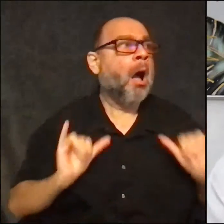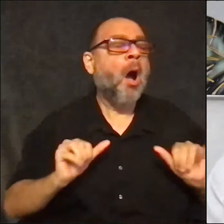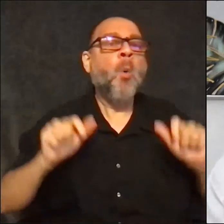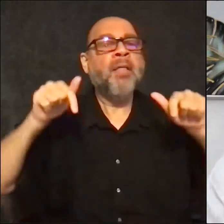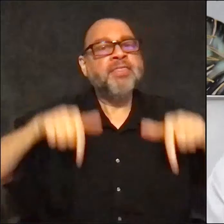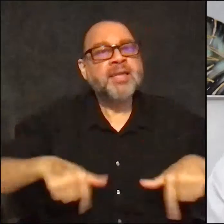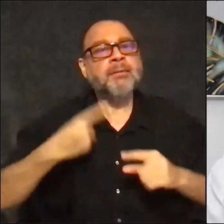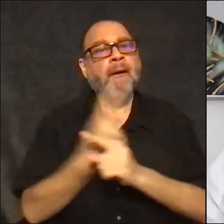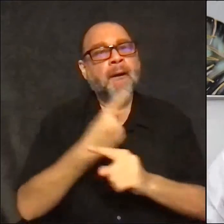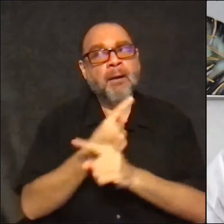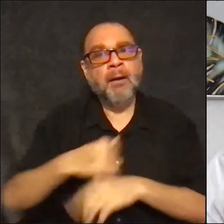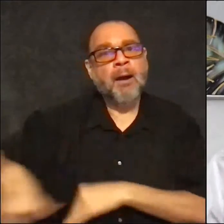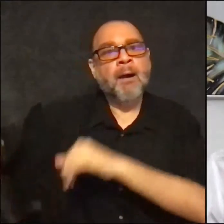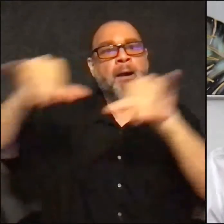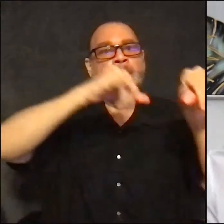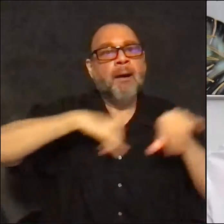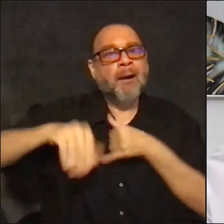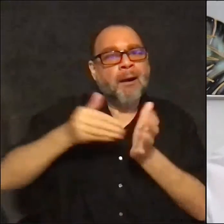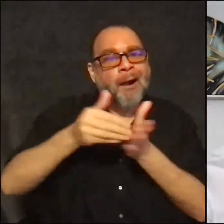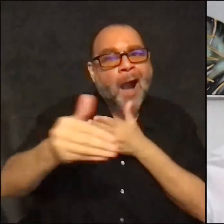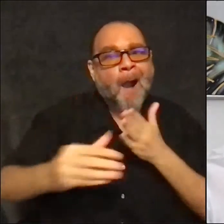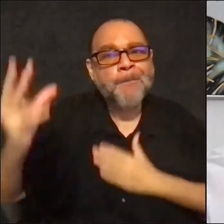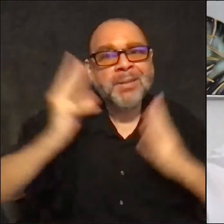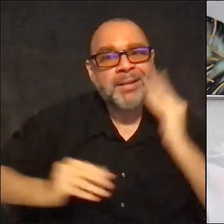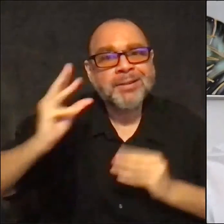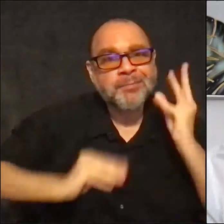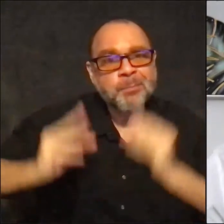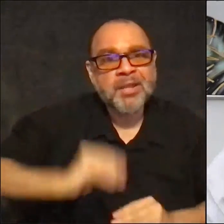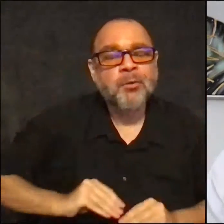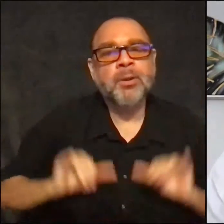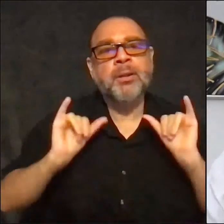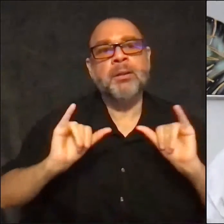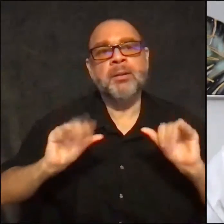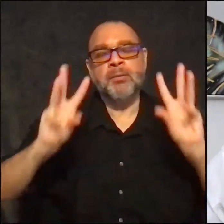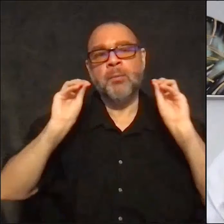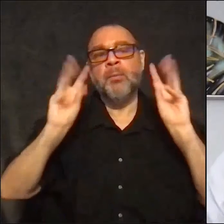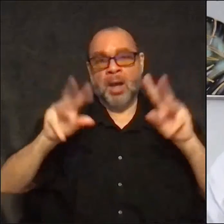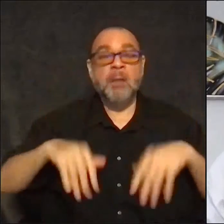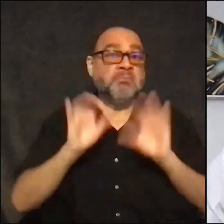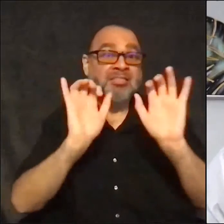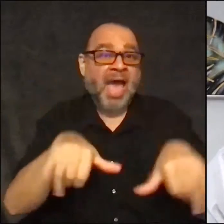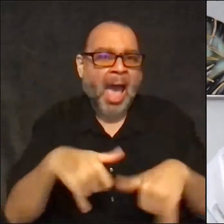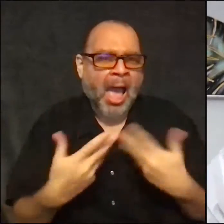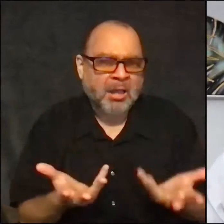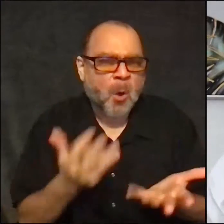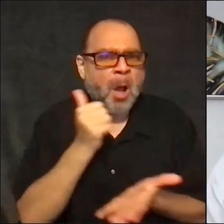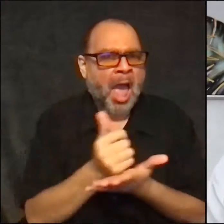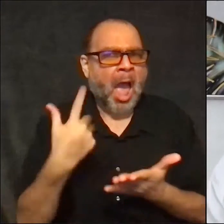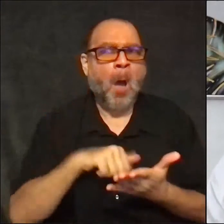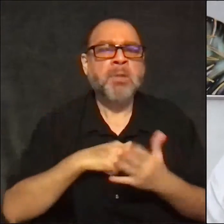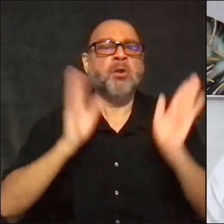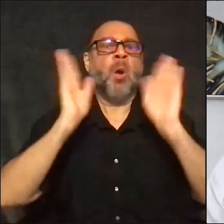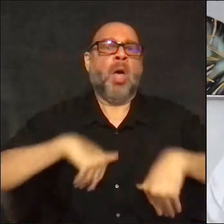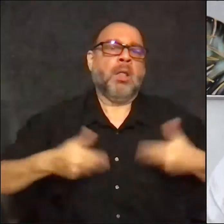corporate workspace and environment. Douglas, all the above. Timothy, a 1. Brent, Jean, Dwayne, Raymond, all